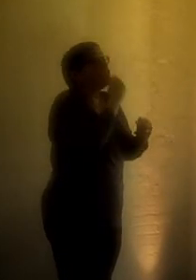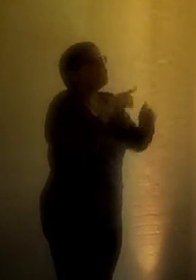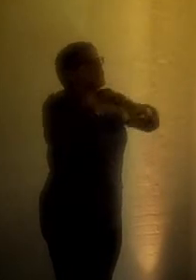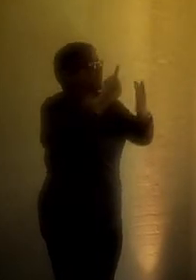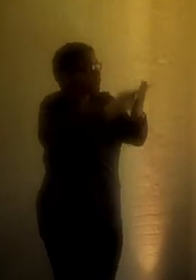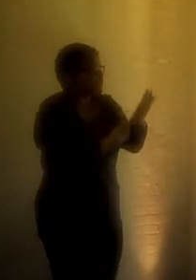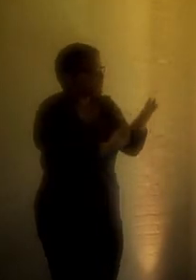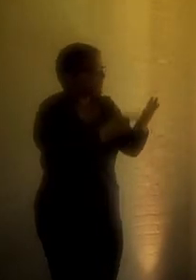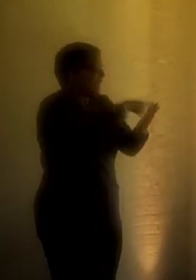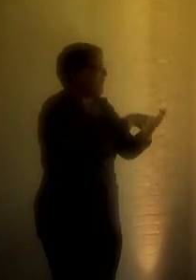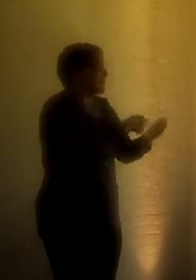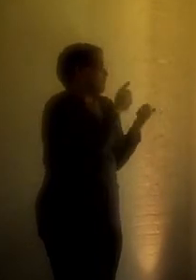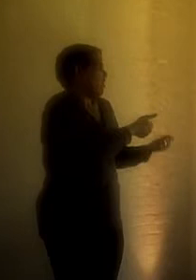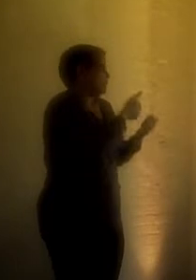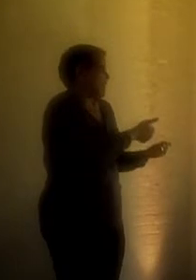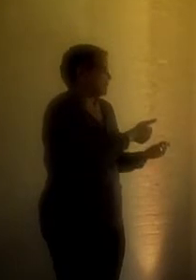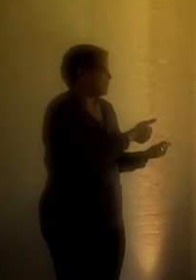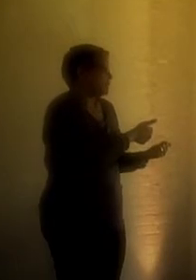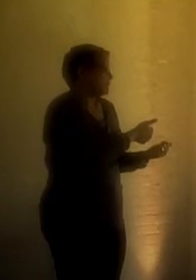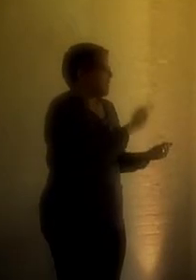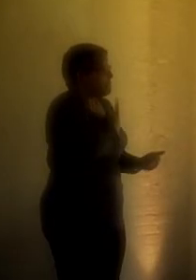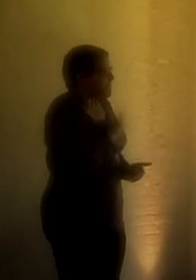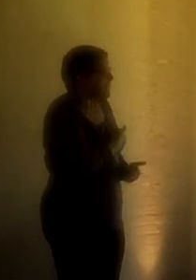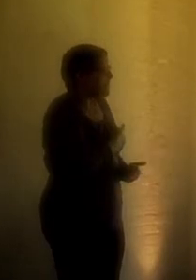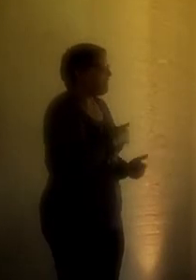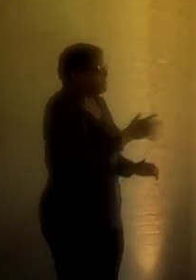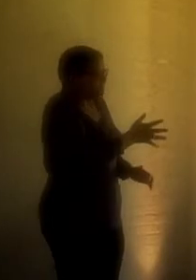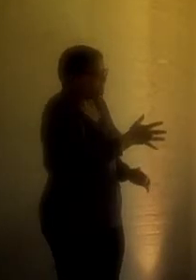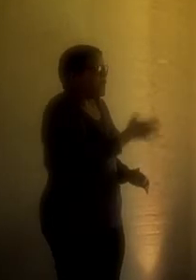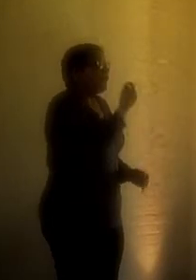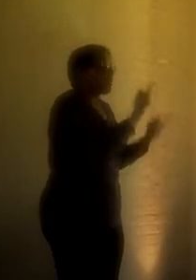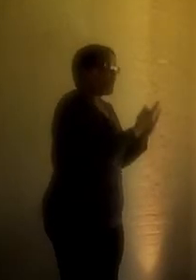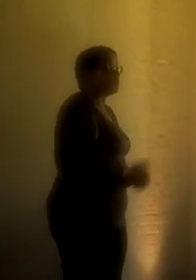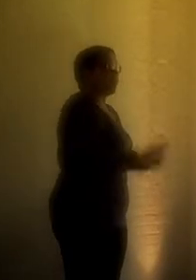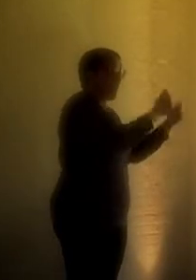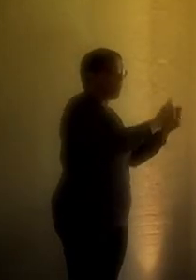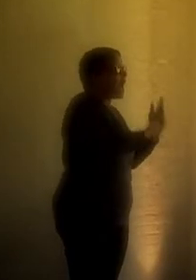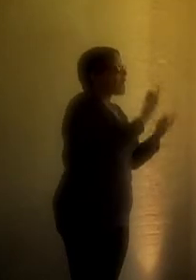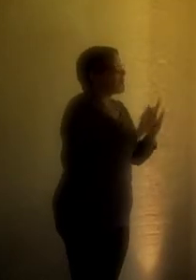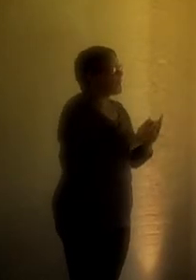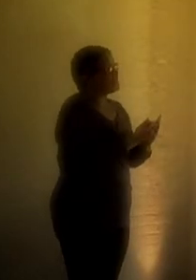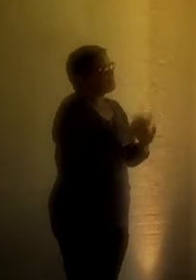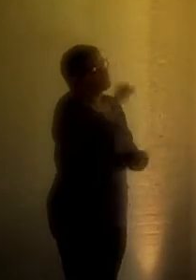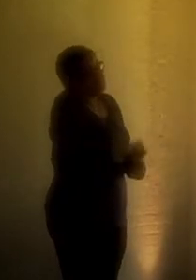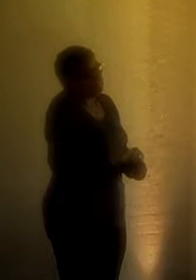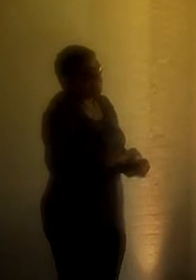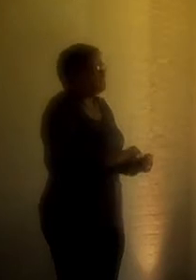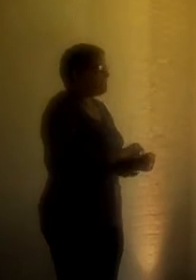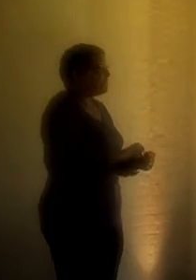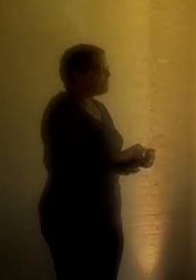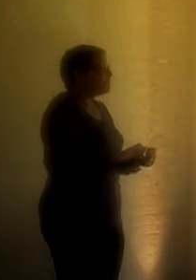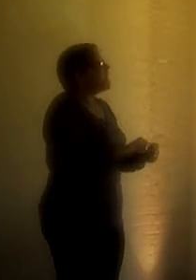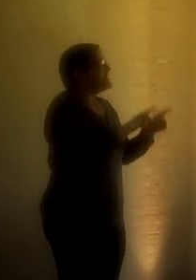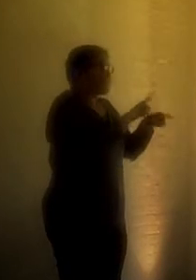rules, he's just some guy. And he's all right. I'm not a big fan, I have to say. Some of the stuff he wrote was really, really nice. I think other bits, I can kind of take it or leave it. And there were